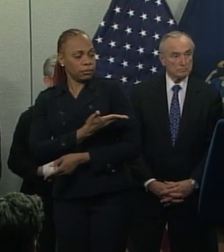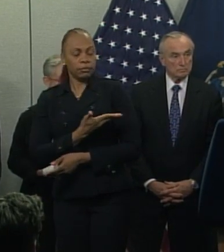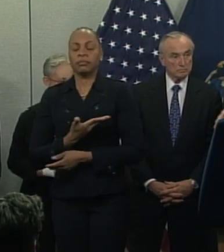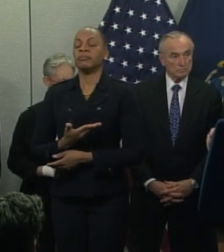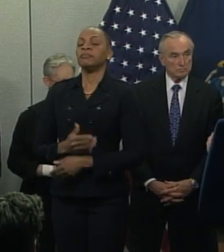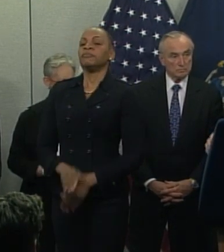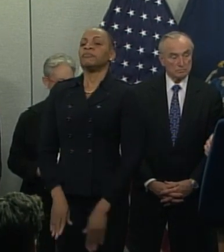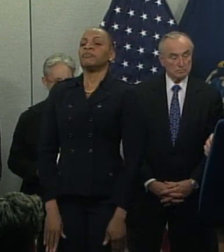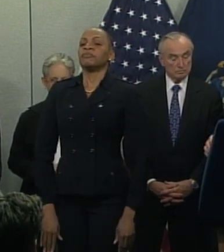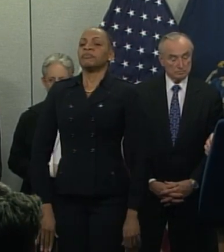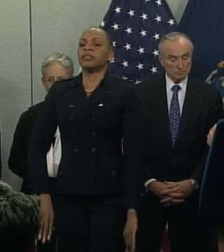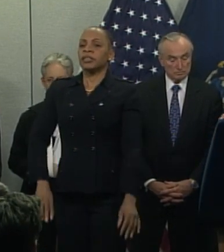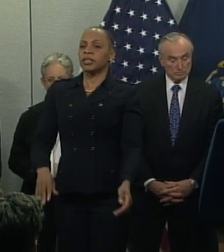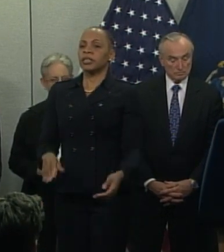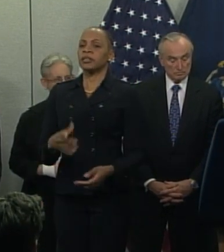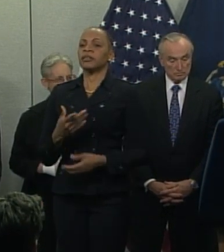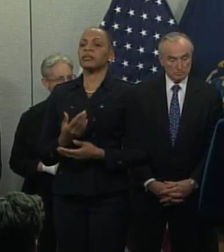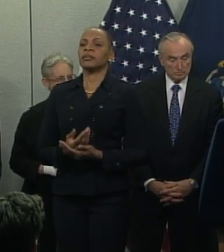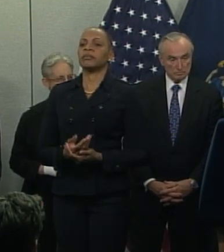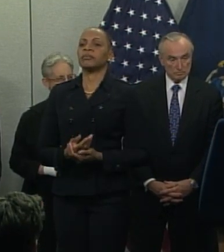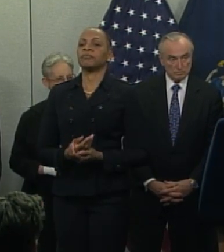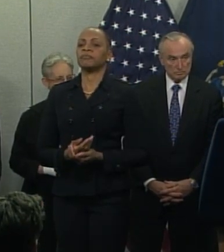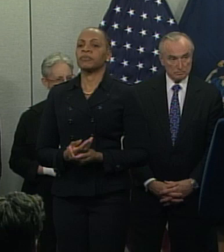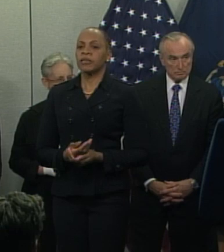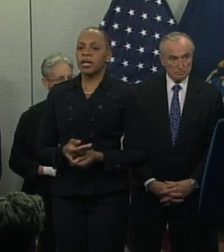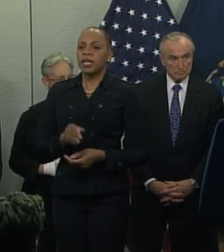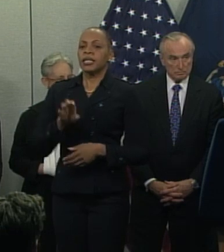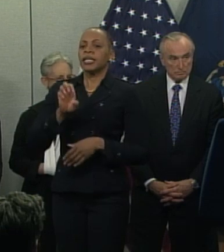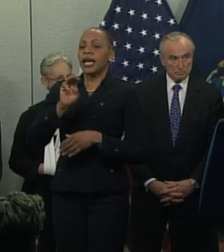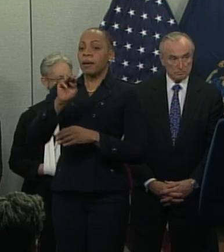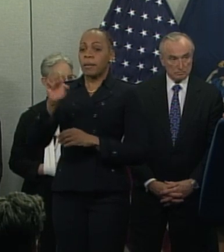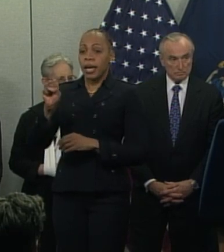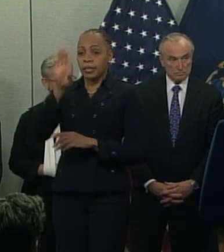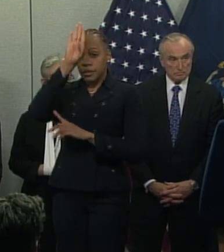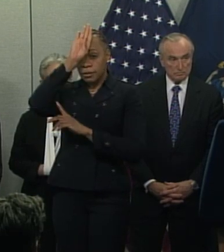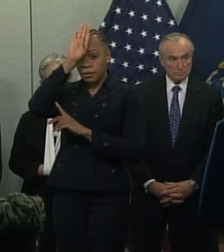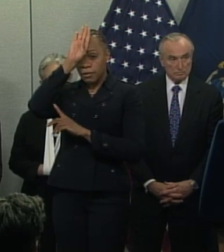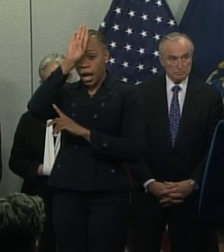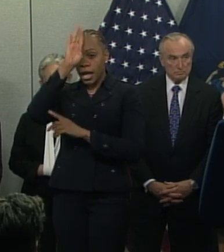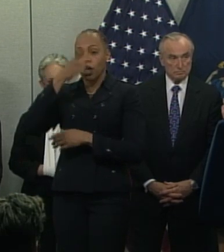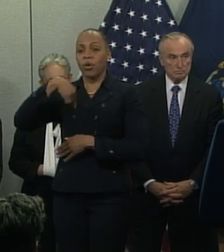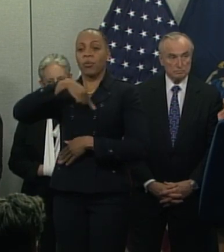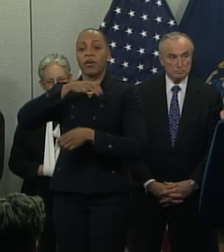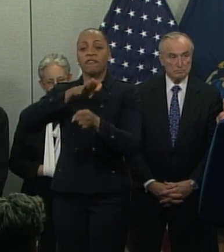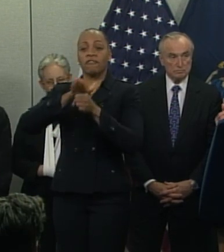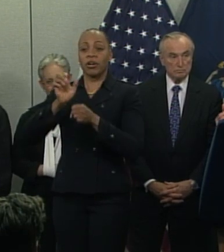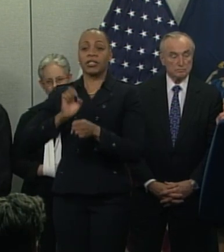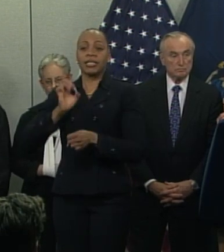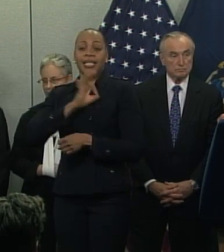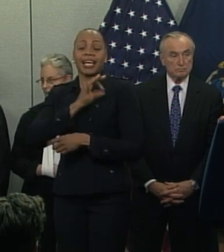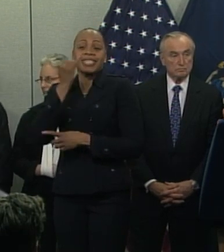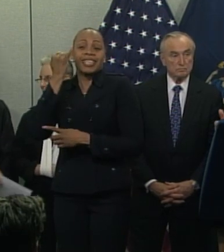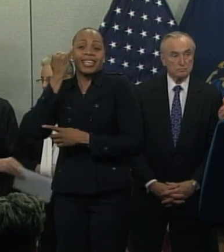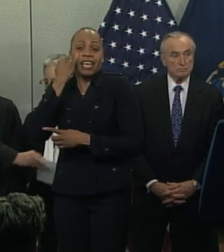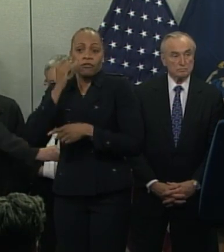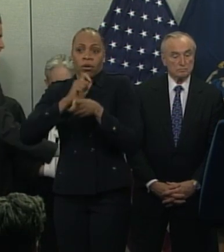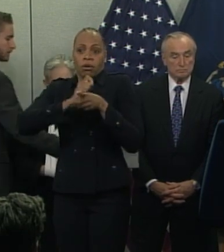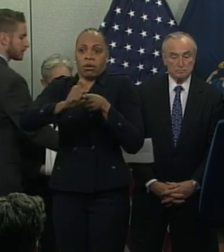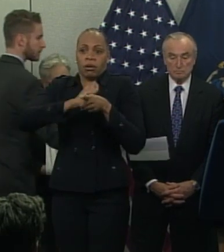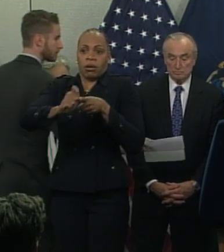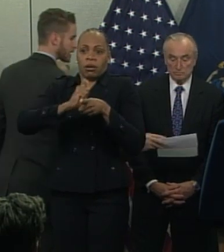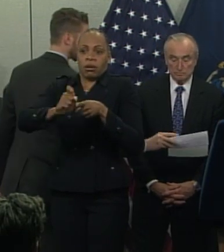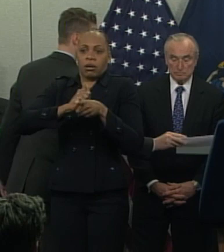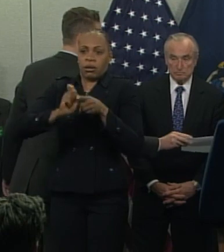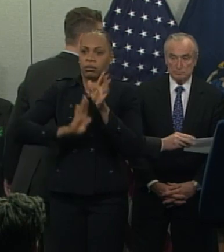Just on the EMS and the fire side, we are fully staffed with additional dispatchers coming in case the call volume does go up. And then we have